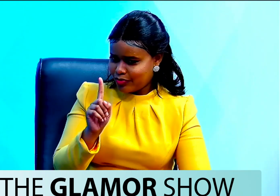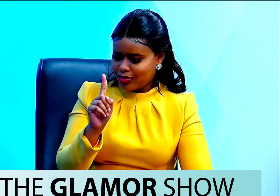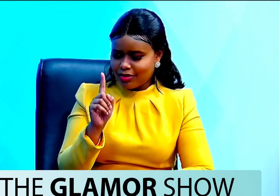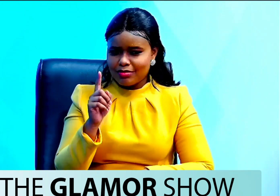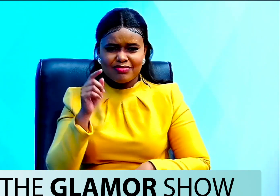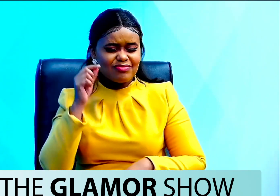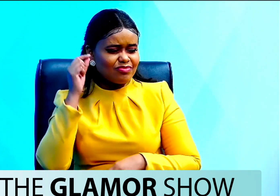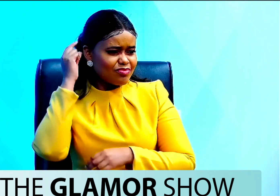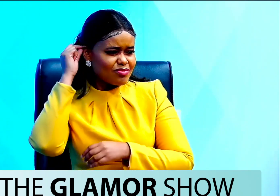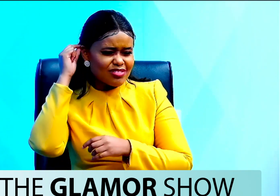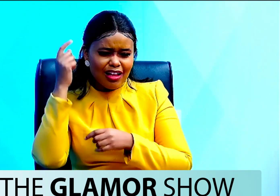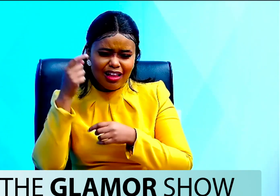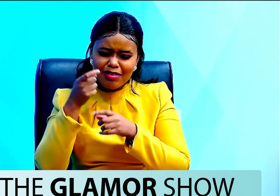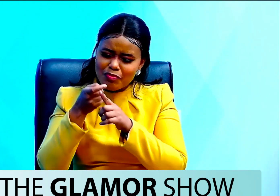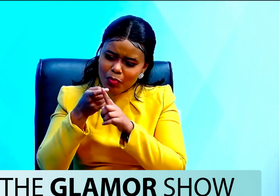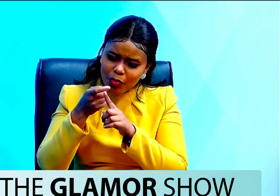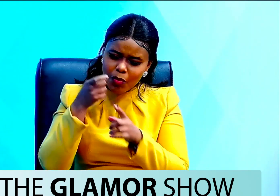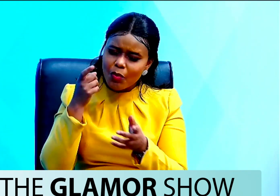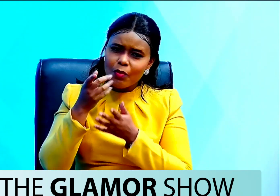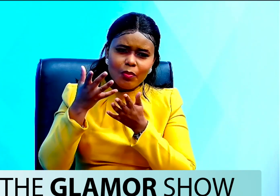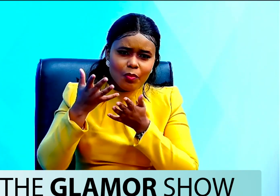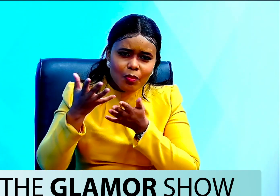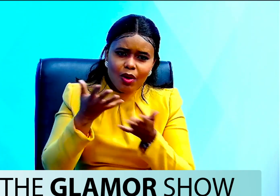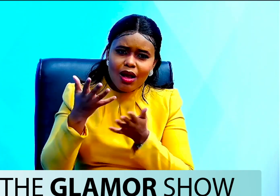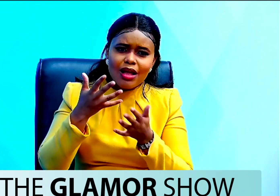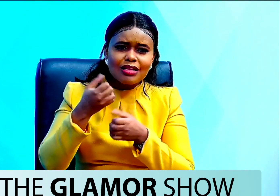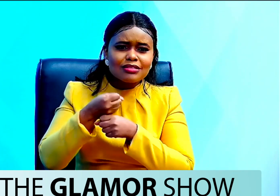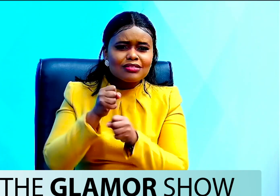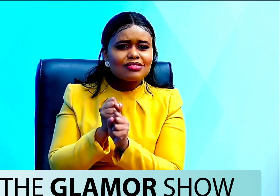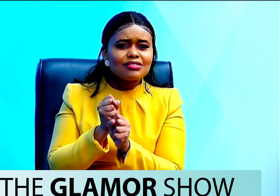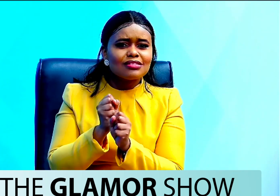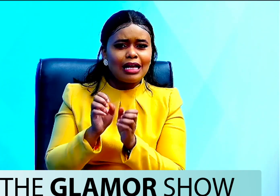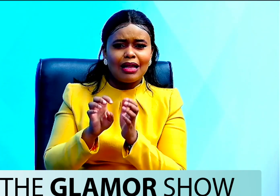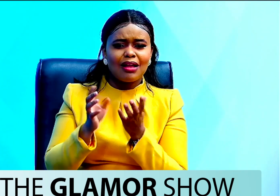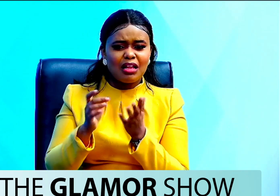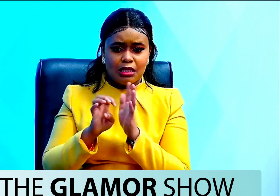Interesting. Let me add on that question.